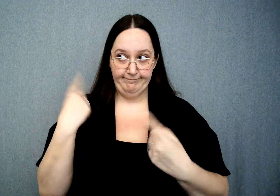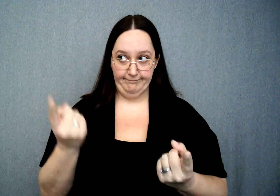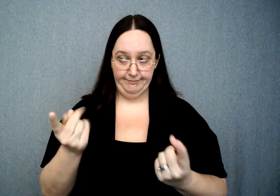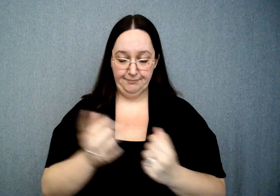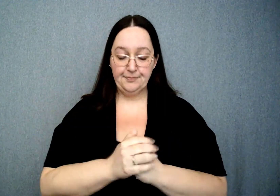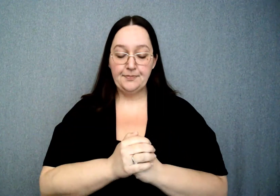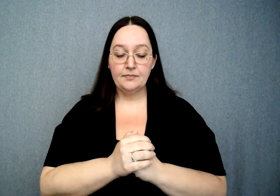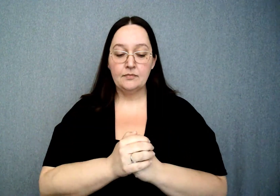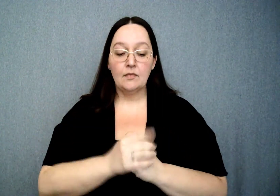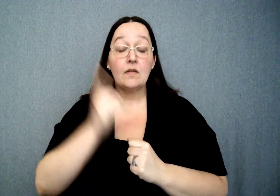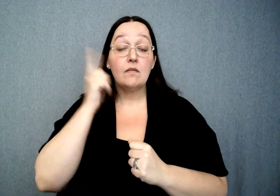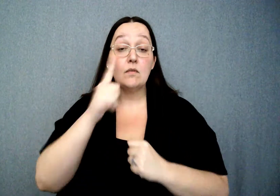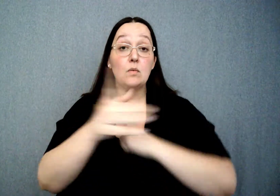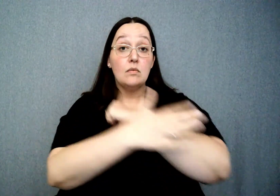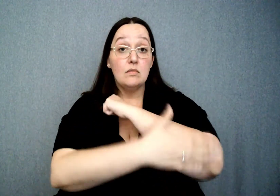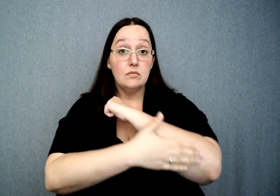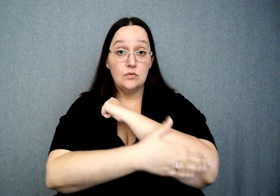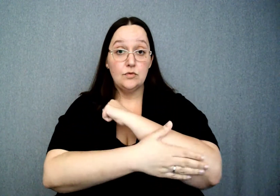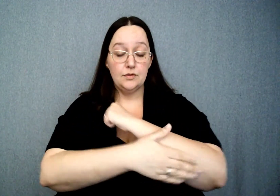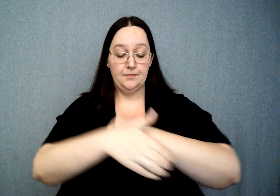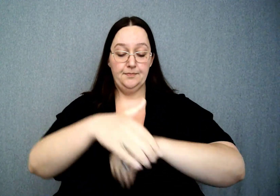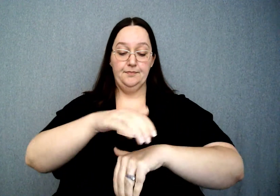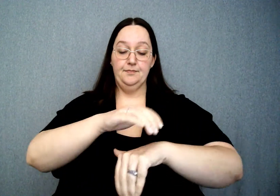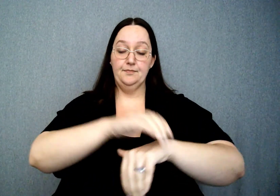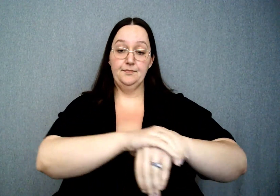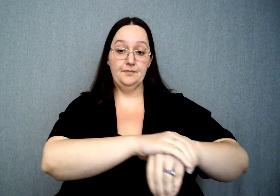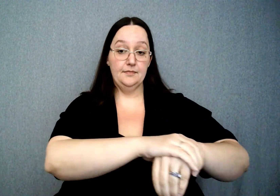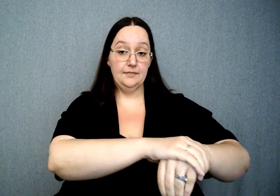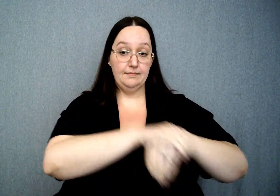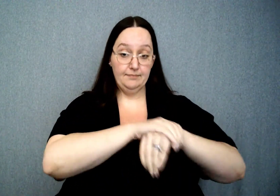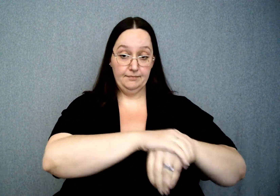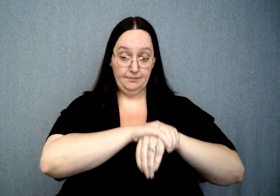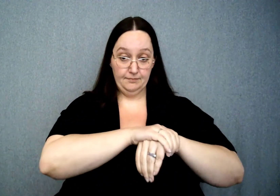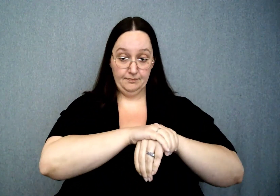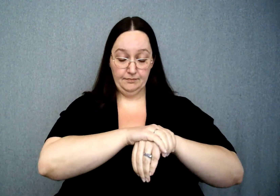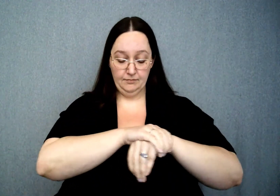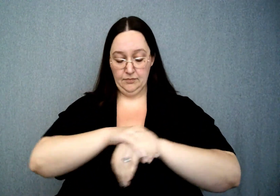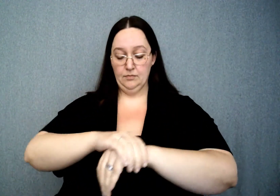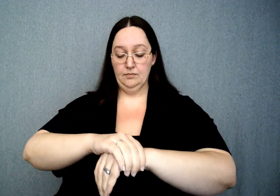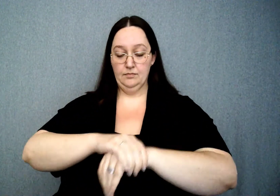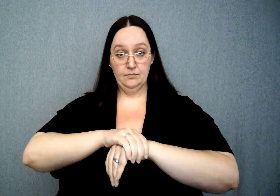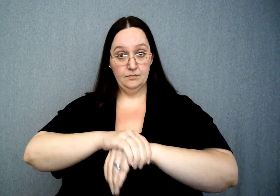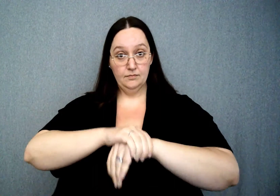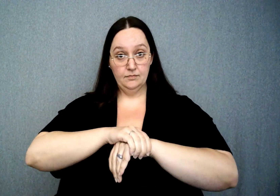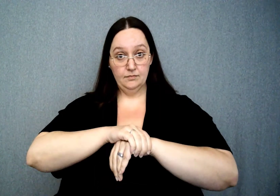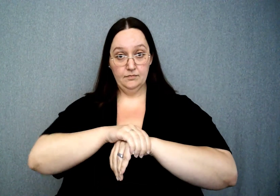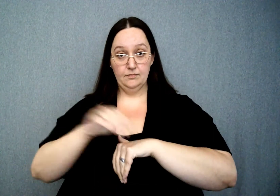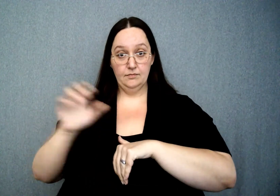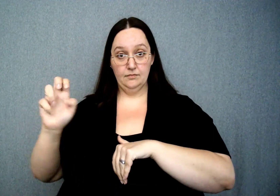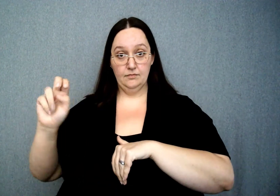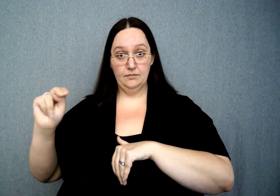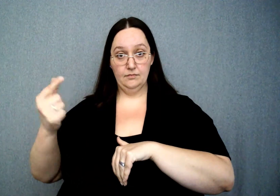So far, what I've seen, England, the country, you pull towards you